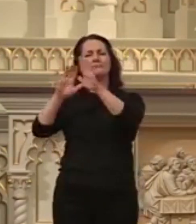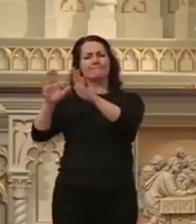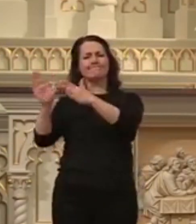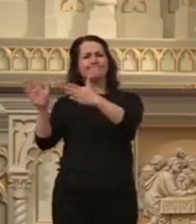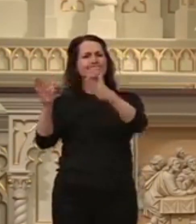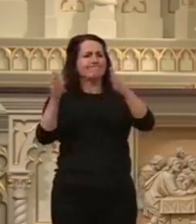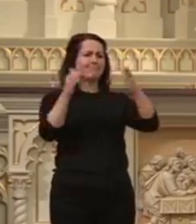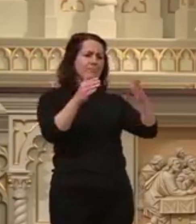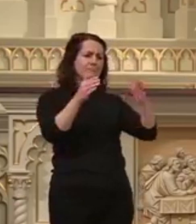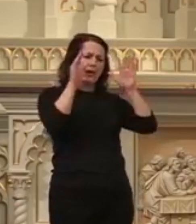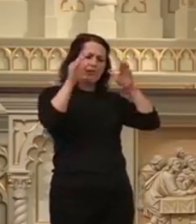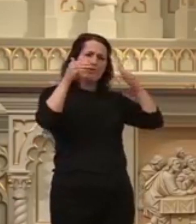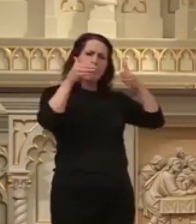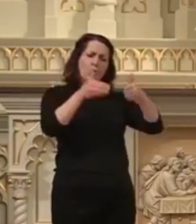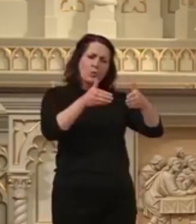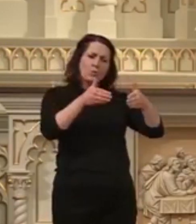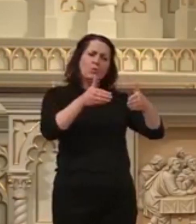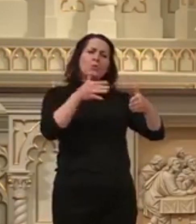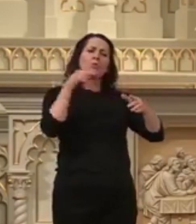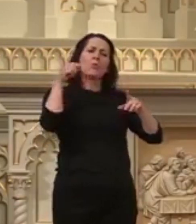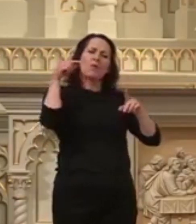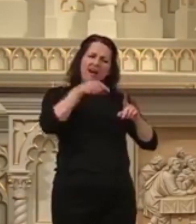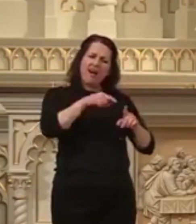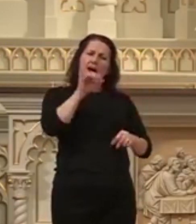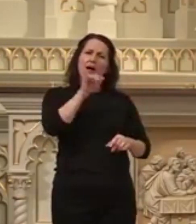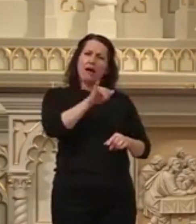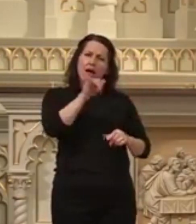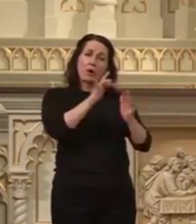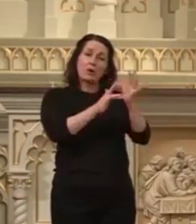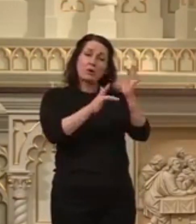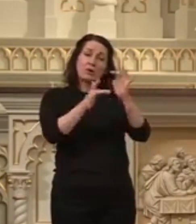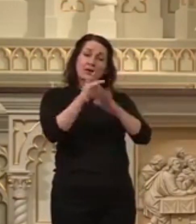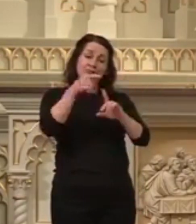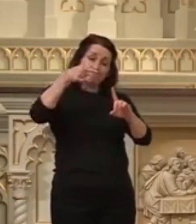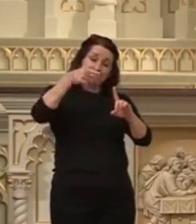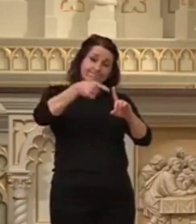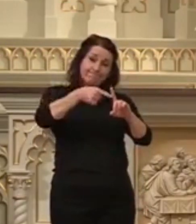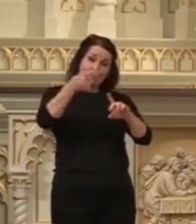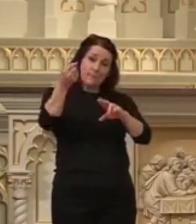to focus in on the fact that Jesus conquered death